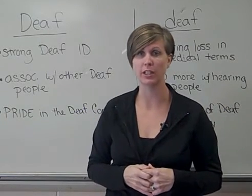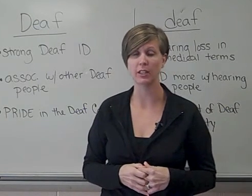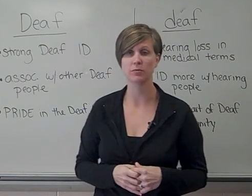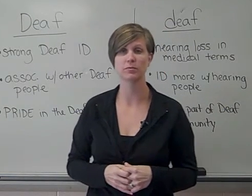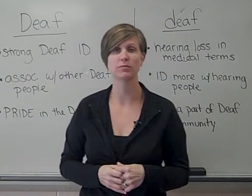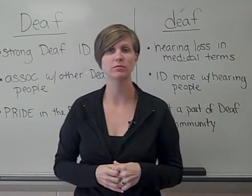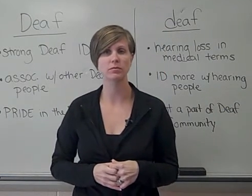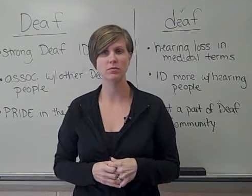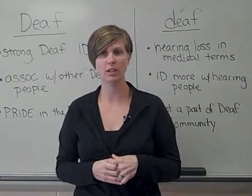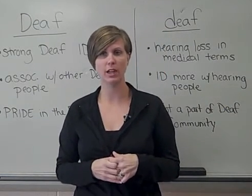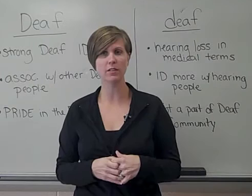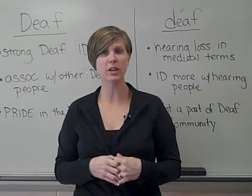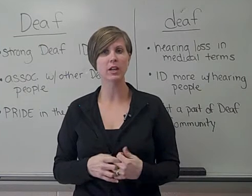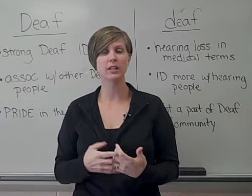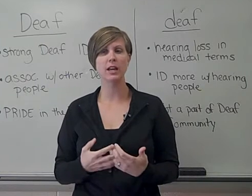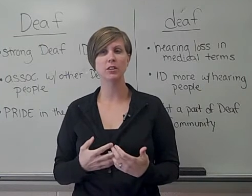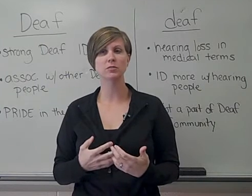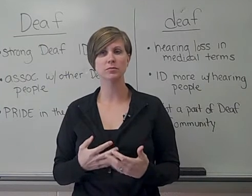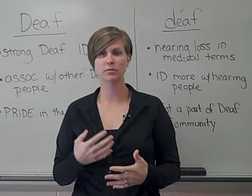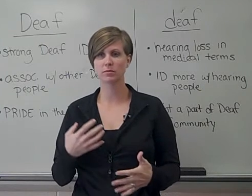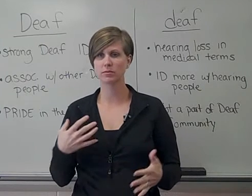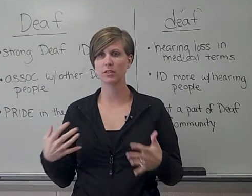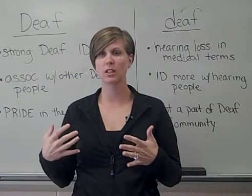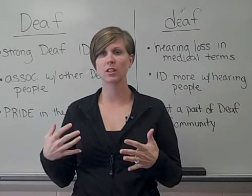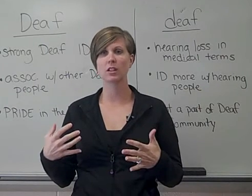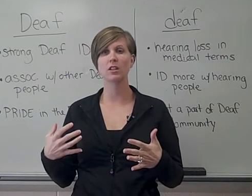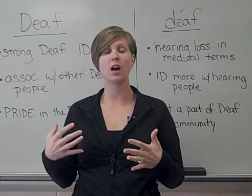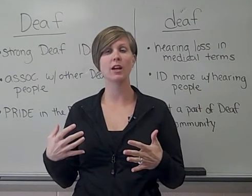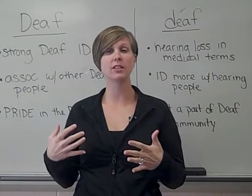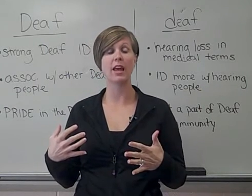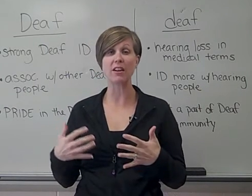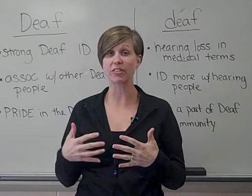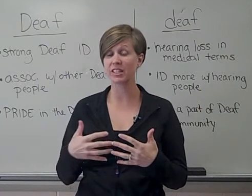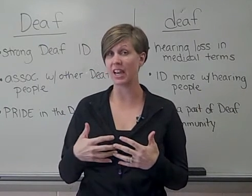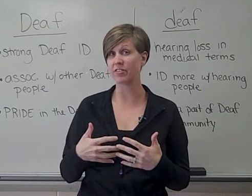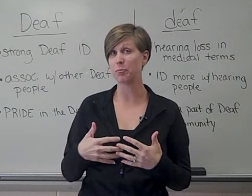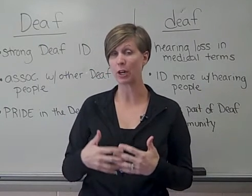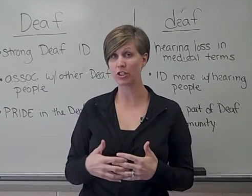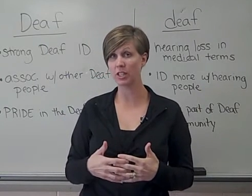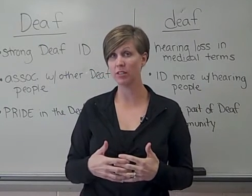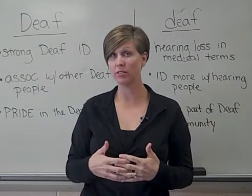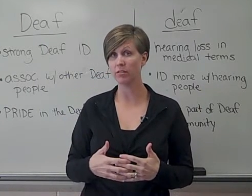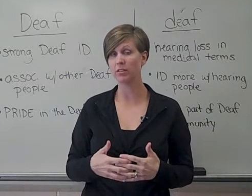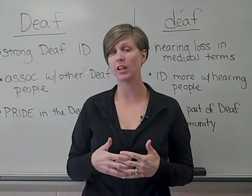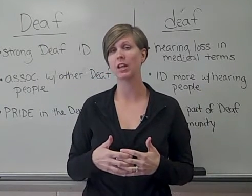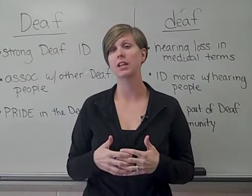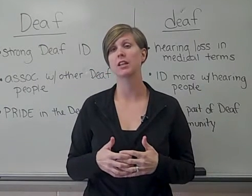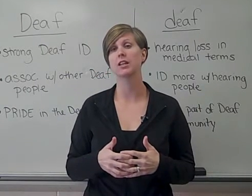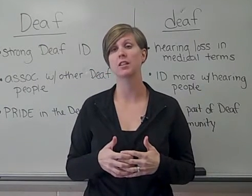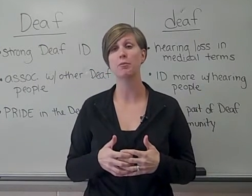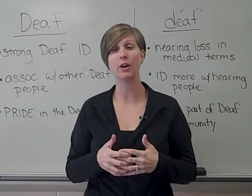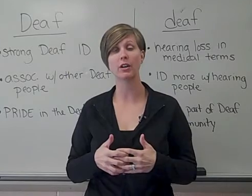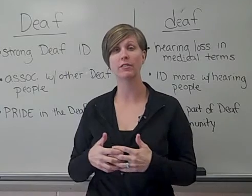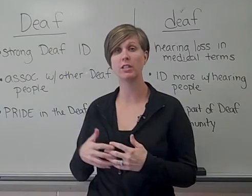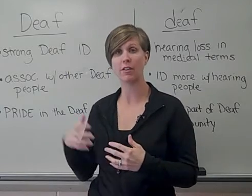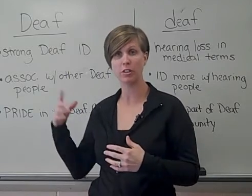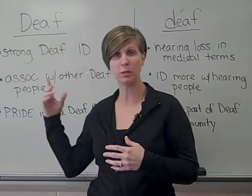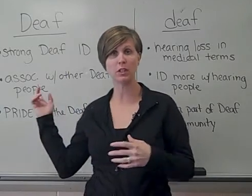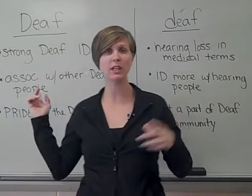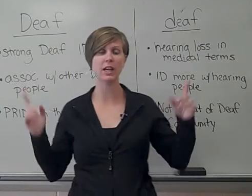community. Okay? Now, not every deaf person is a part of the deaf community,